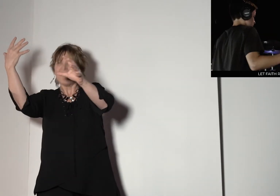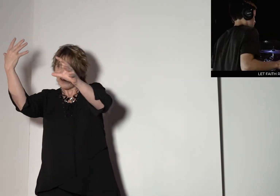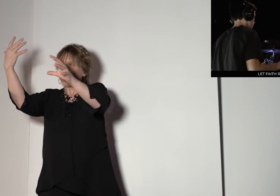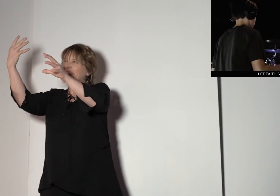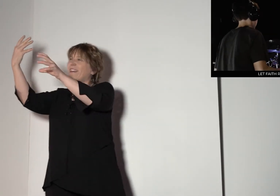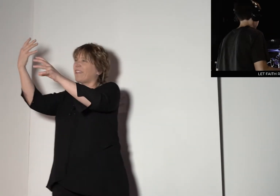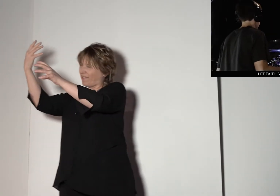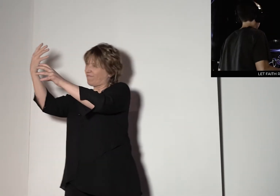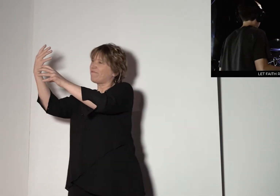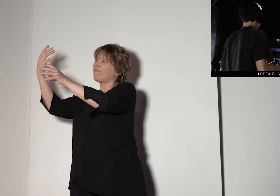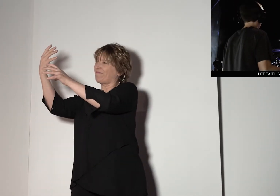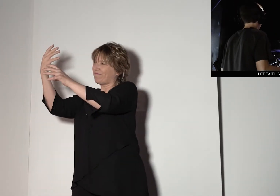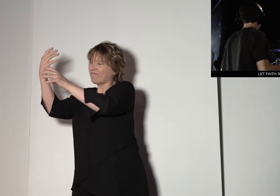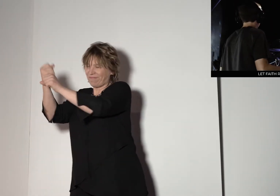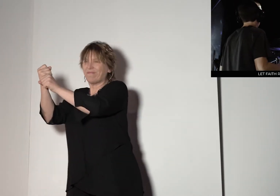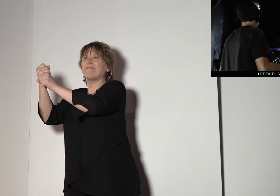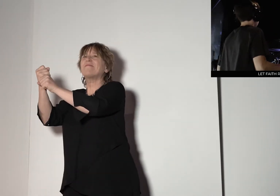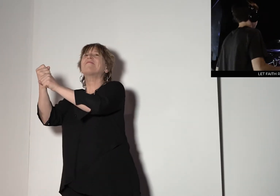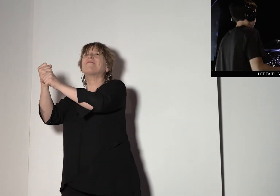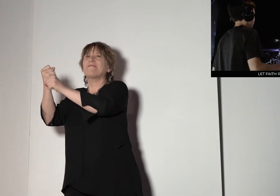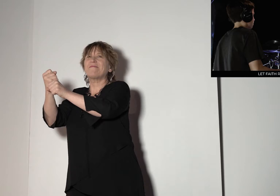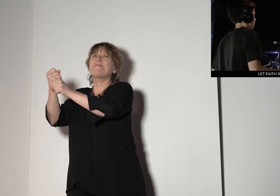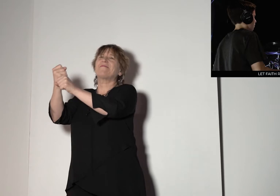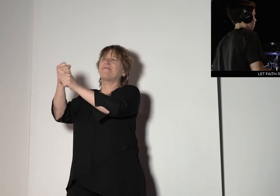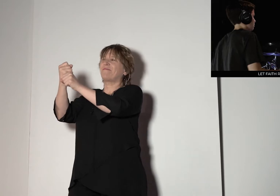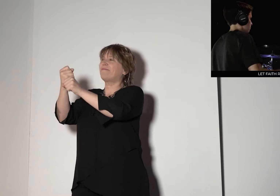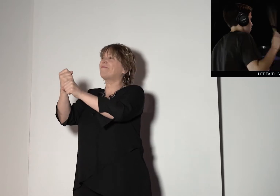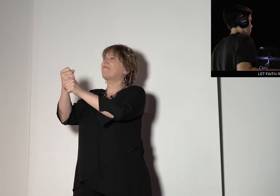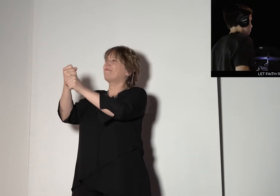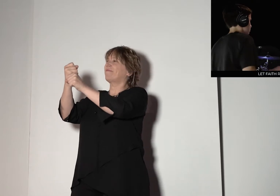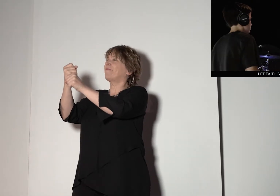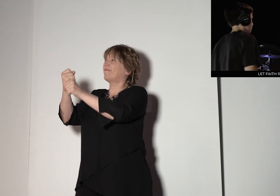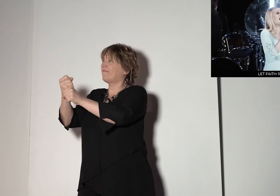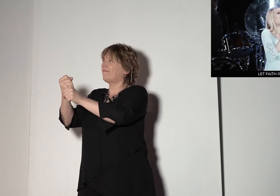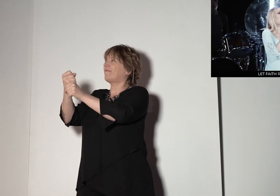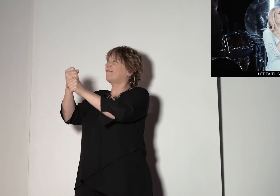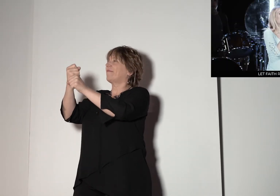Let faith rise up in me.